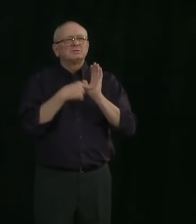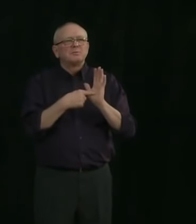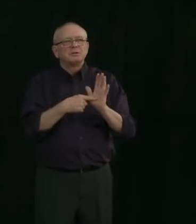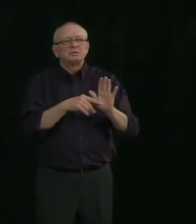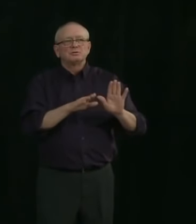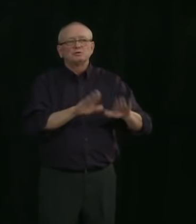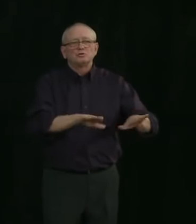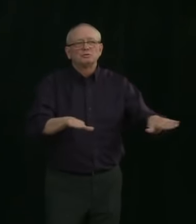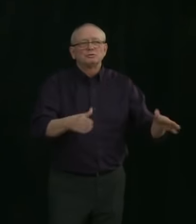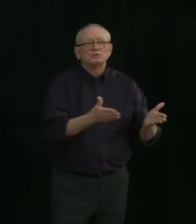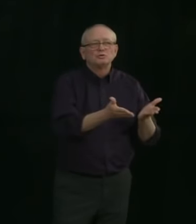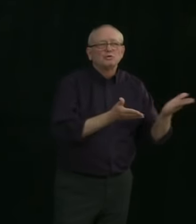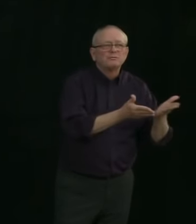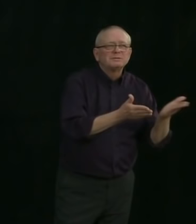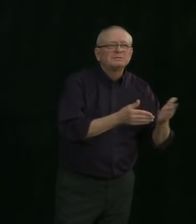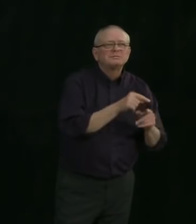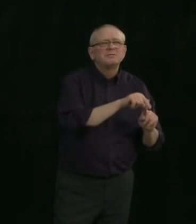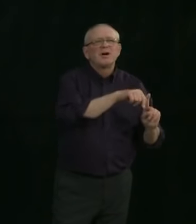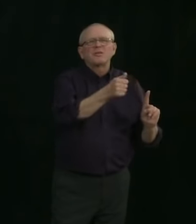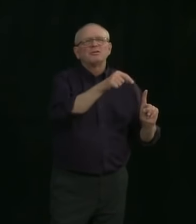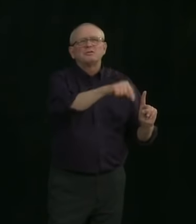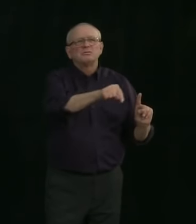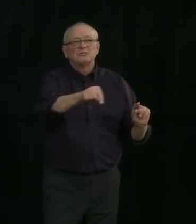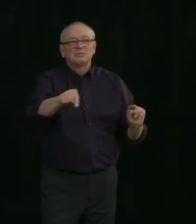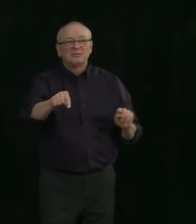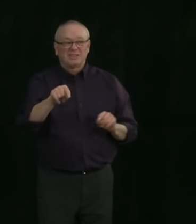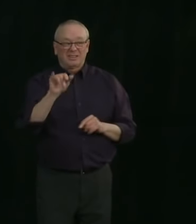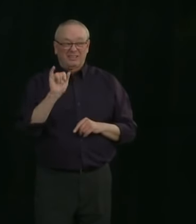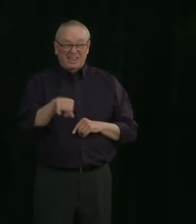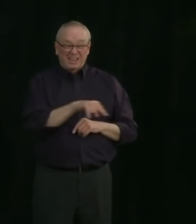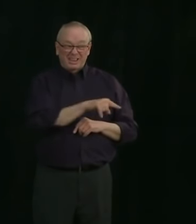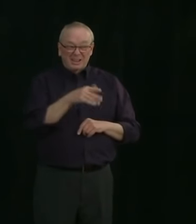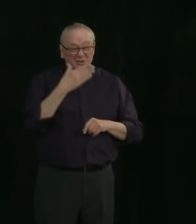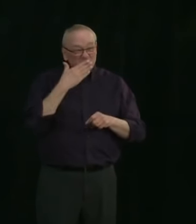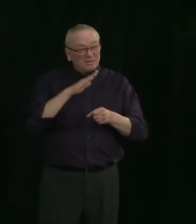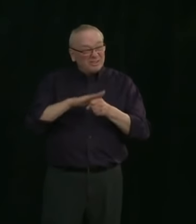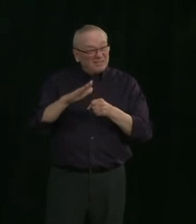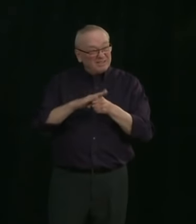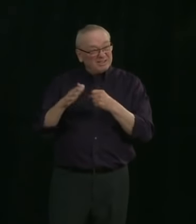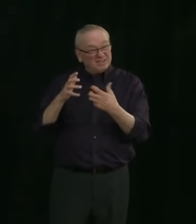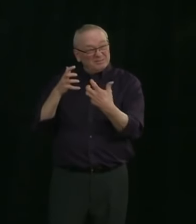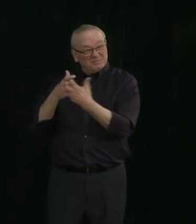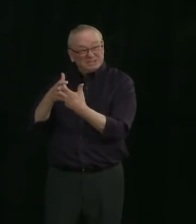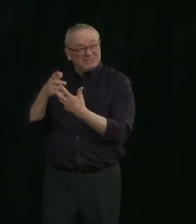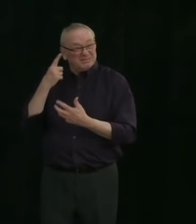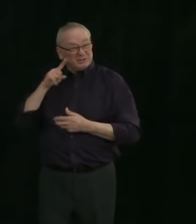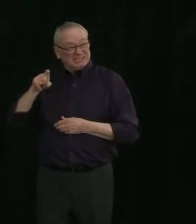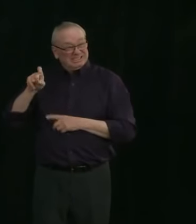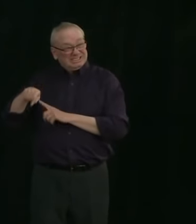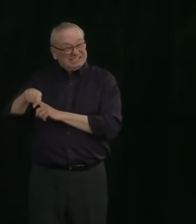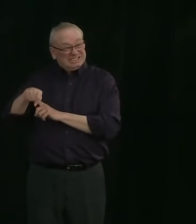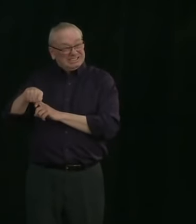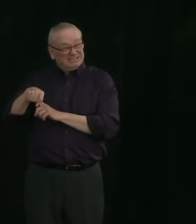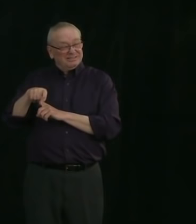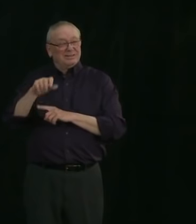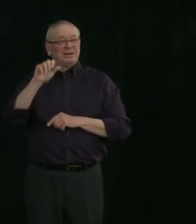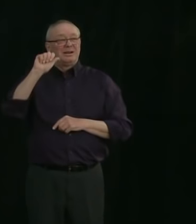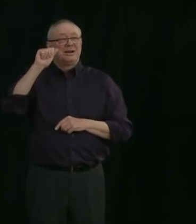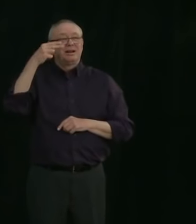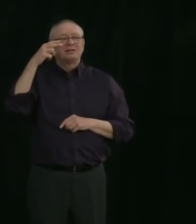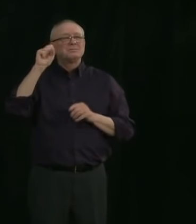last resort option. And similarly, I'm wondering whether AHS has a hierarchy of sorts for the types of ventilators they prefer to put to use